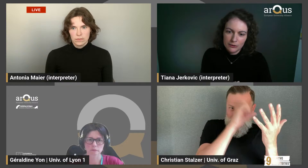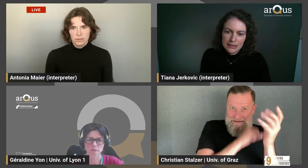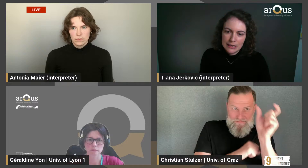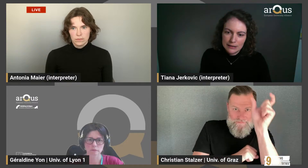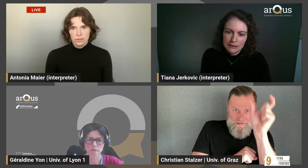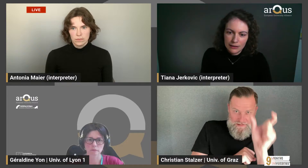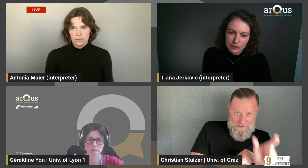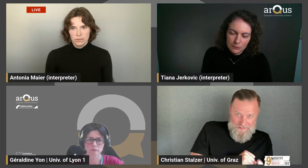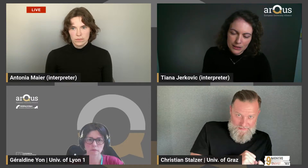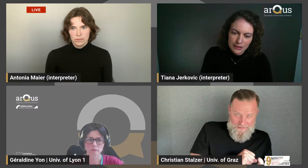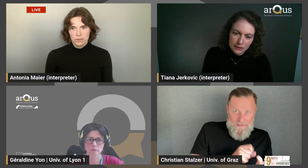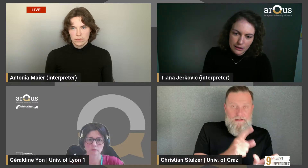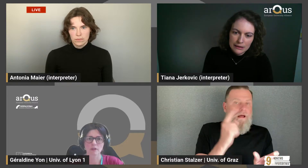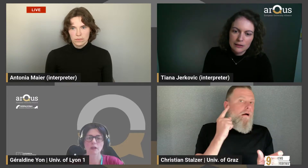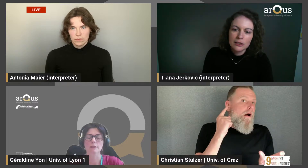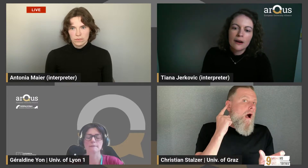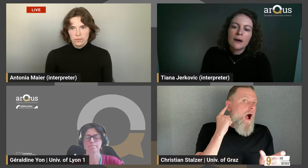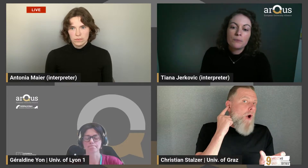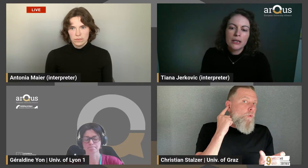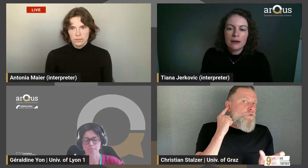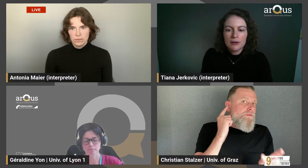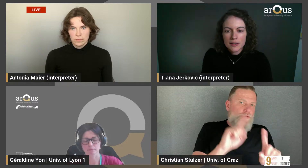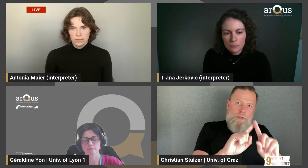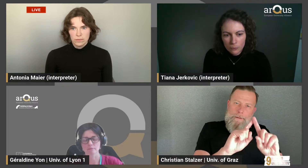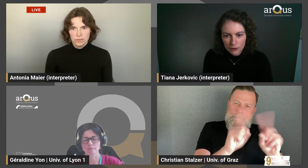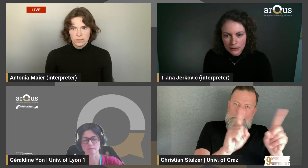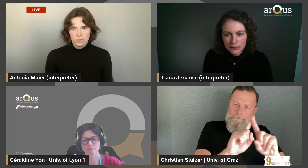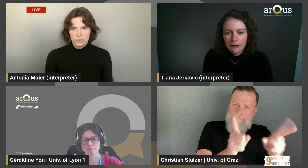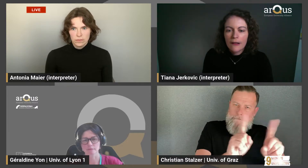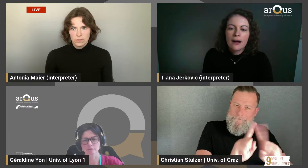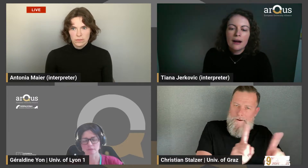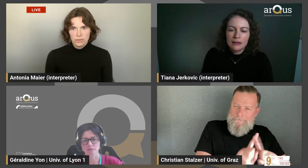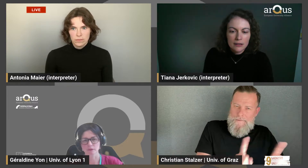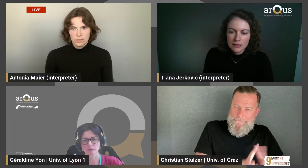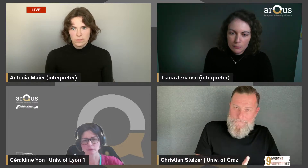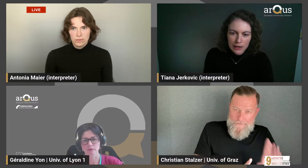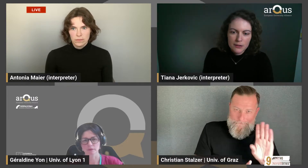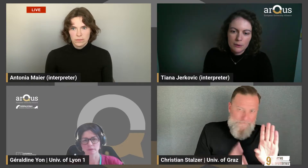being interpreted into English, but there are some words